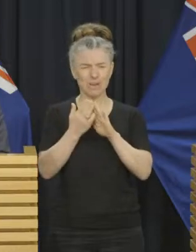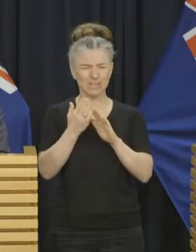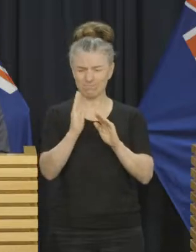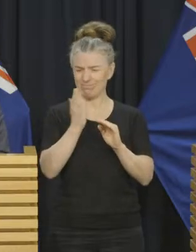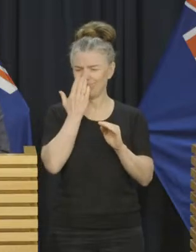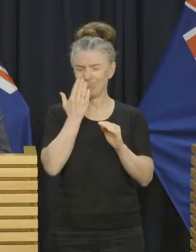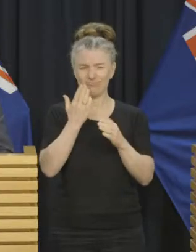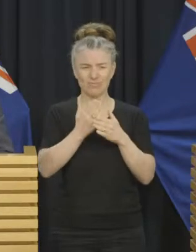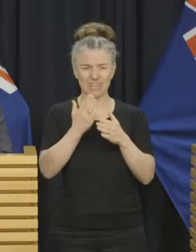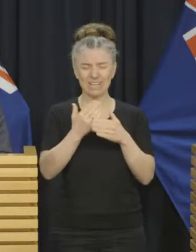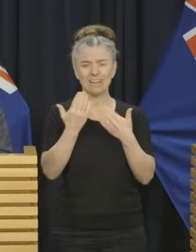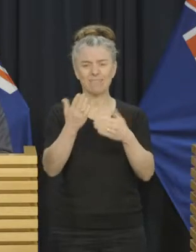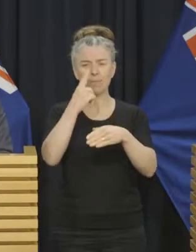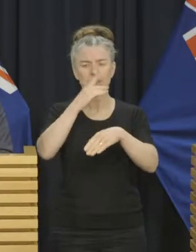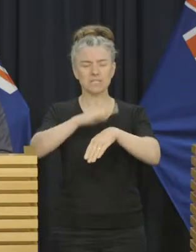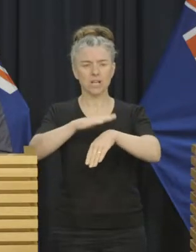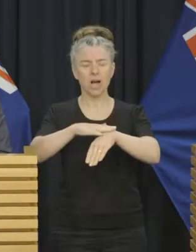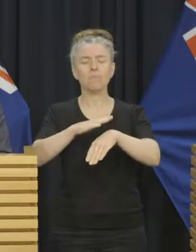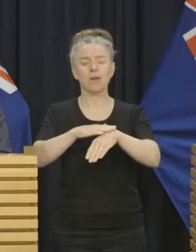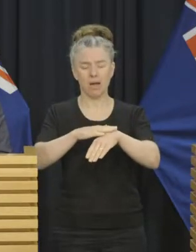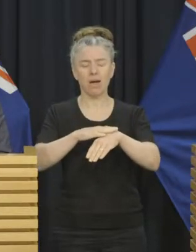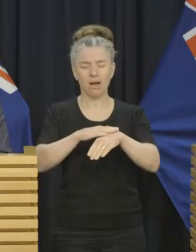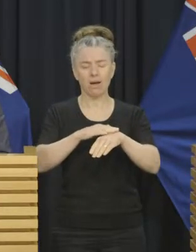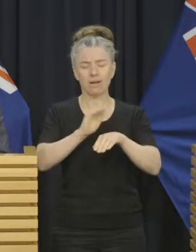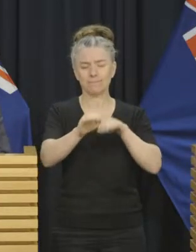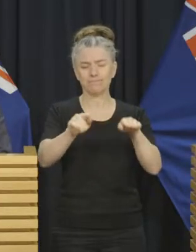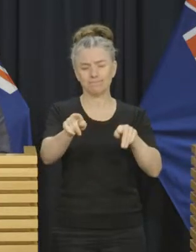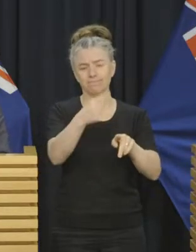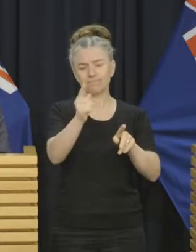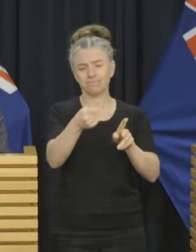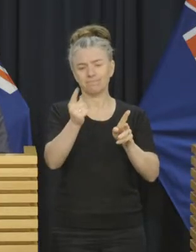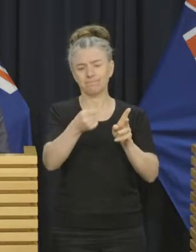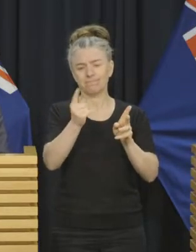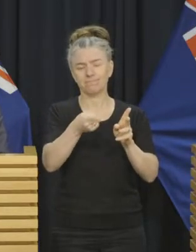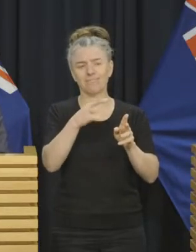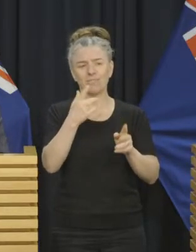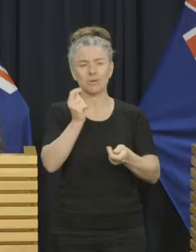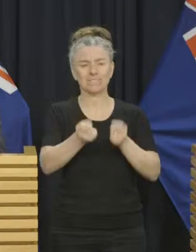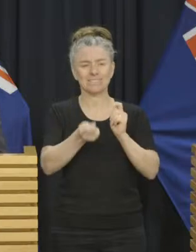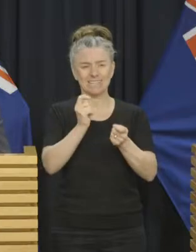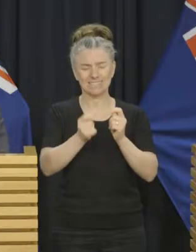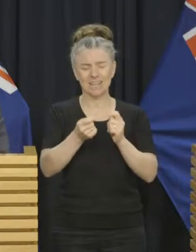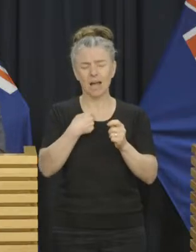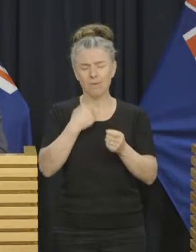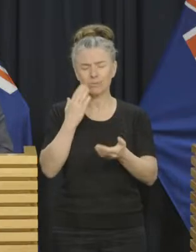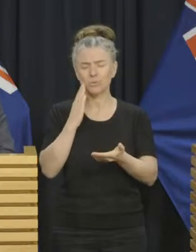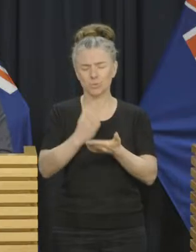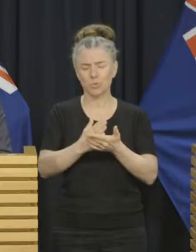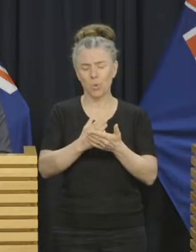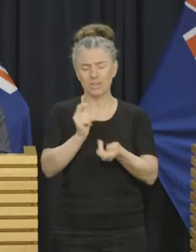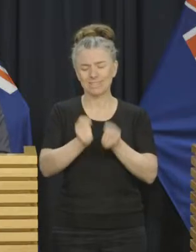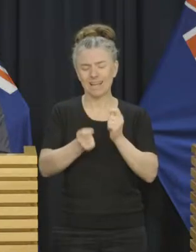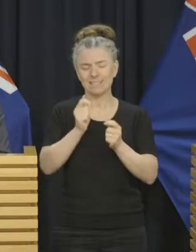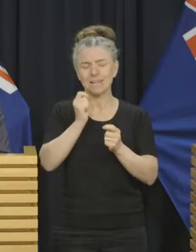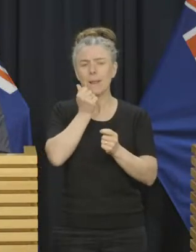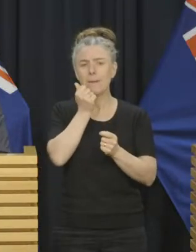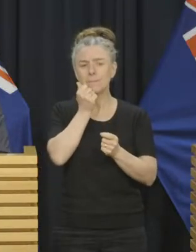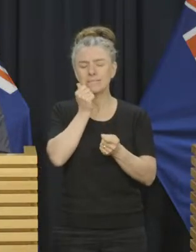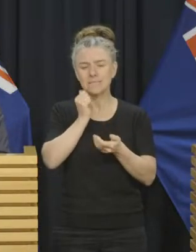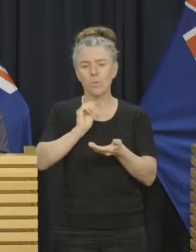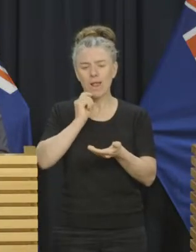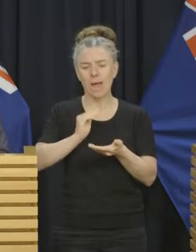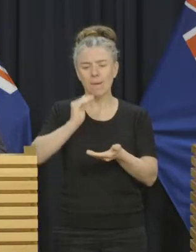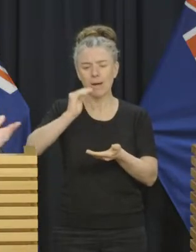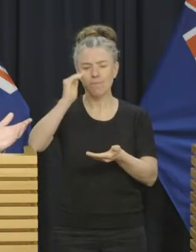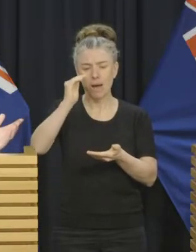You know, I'm confident that we're going to see the testing rates increase. That's certainly the feedback that I've had, not just from the Ministry of Health, actually, but from GPs and